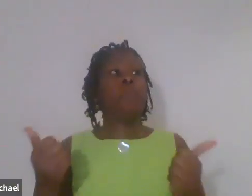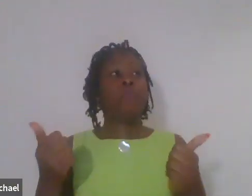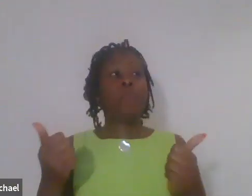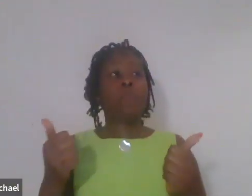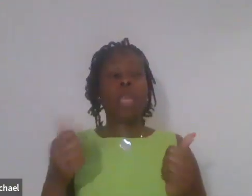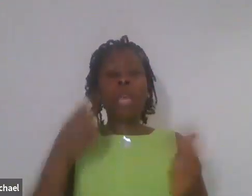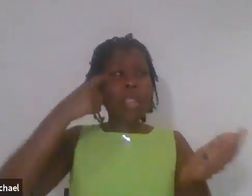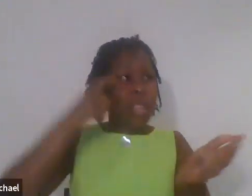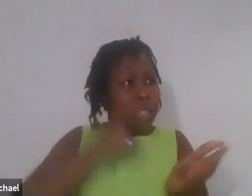yourself.